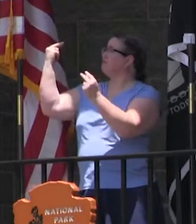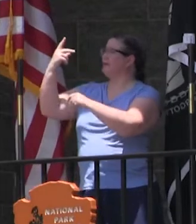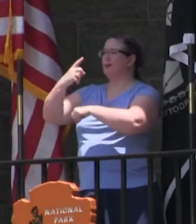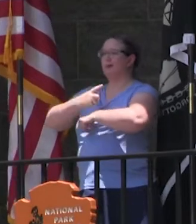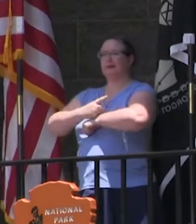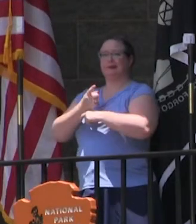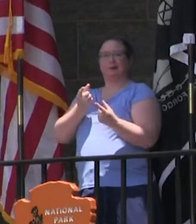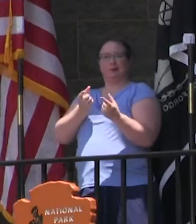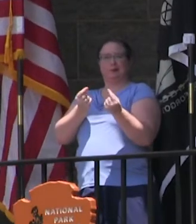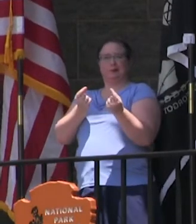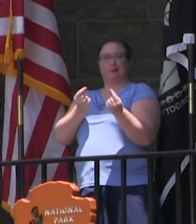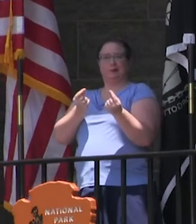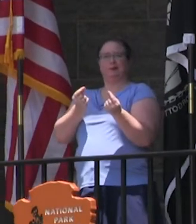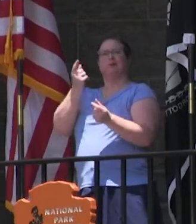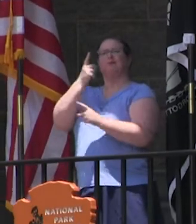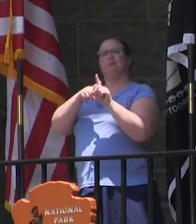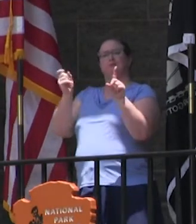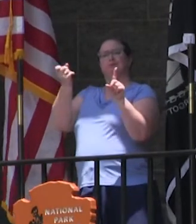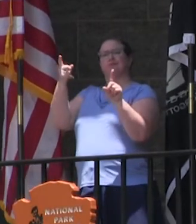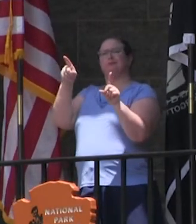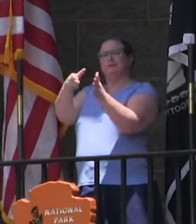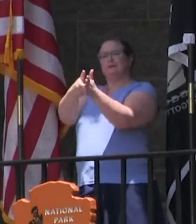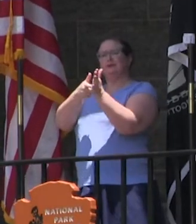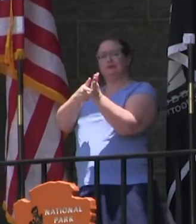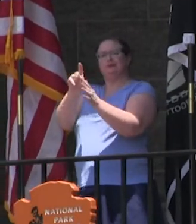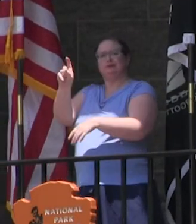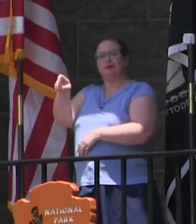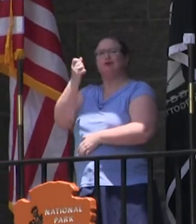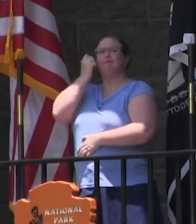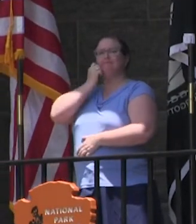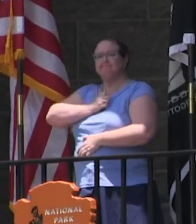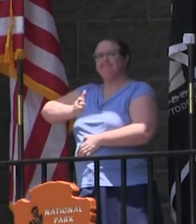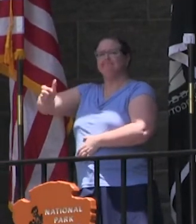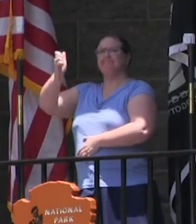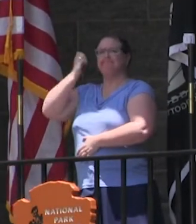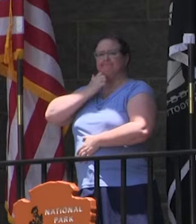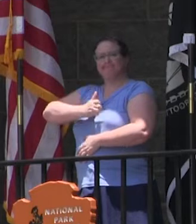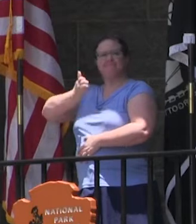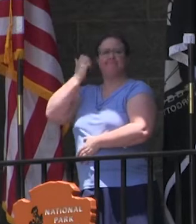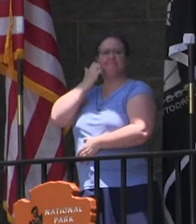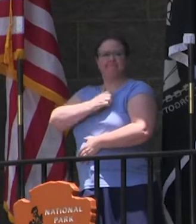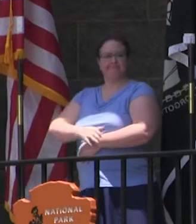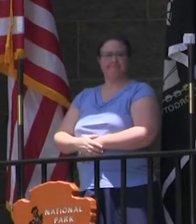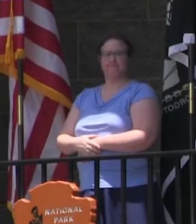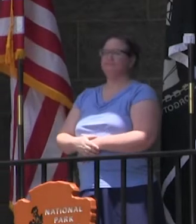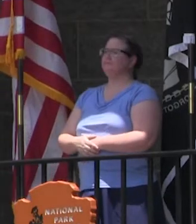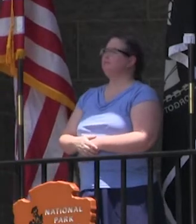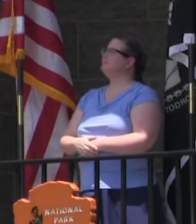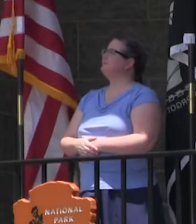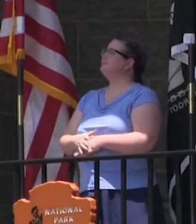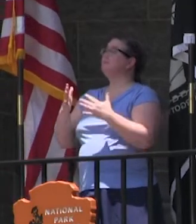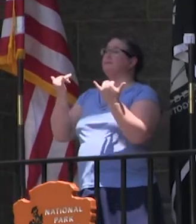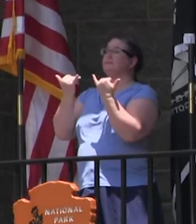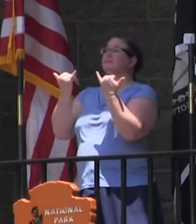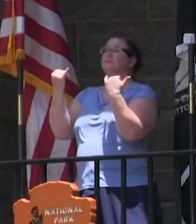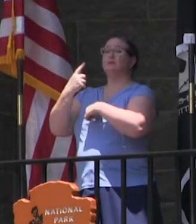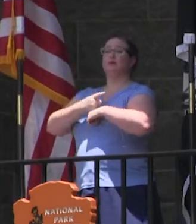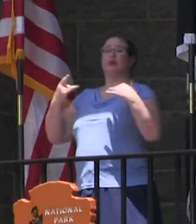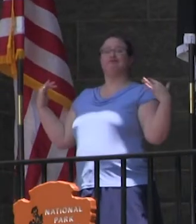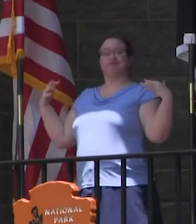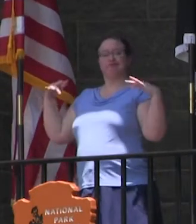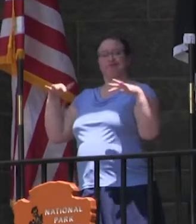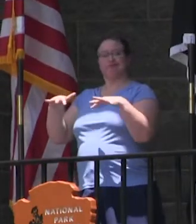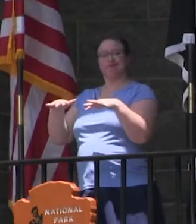it is what we should do each and every day of the year. We gather today on the